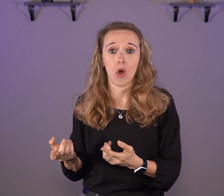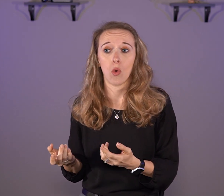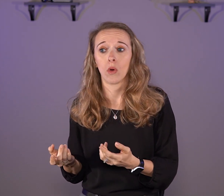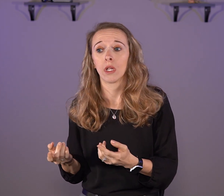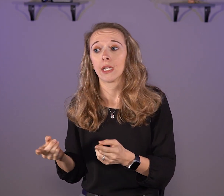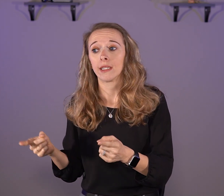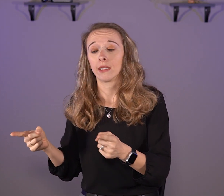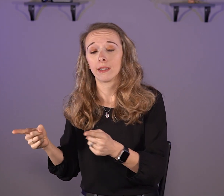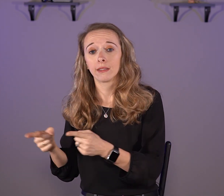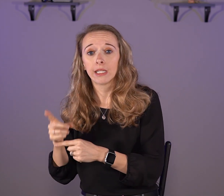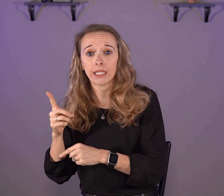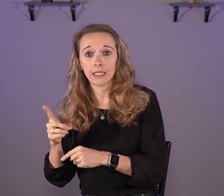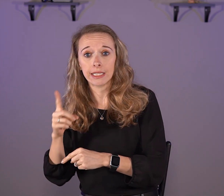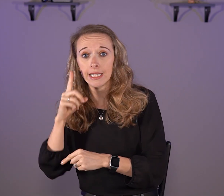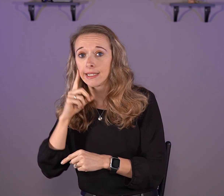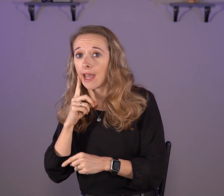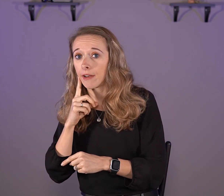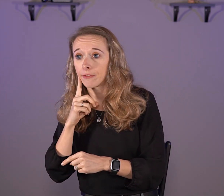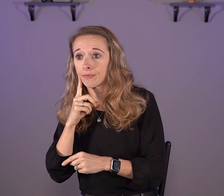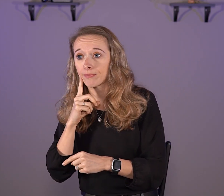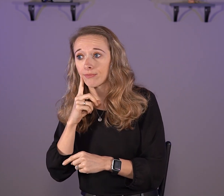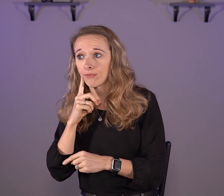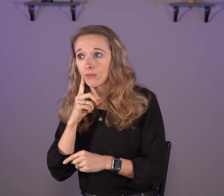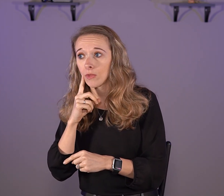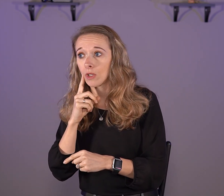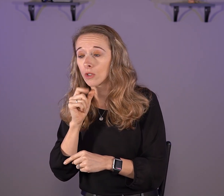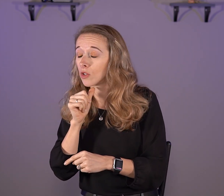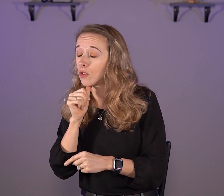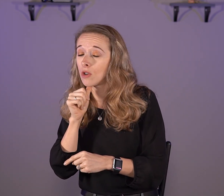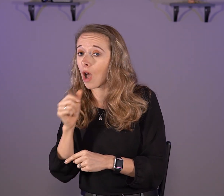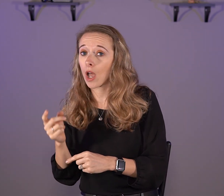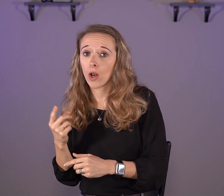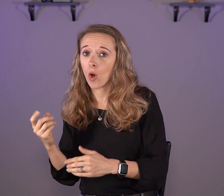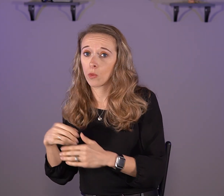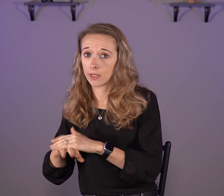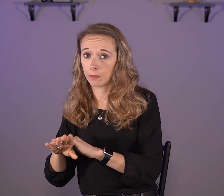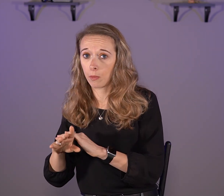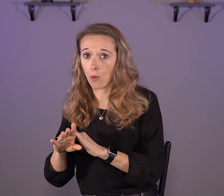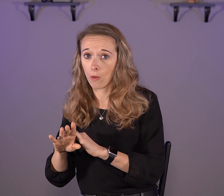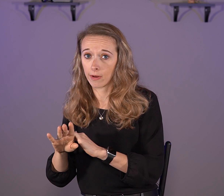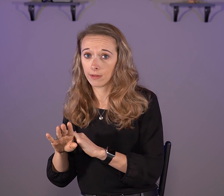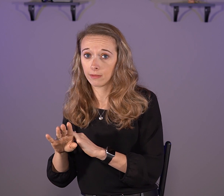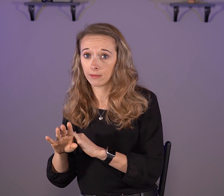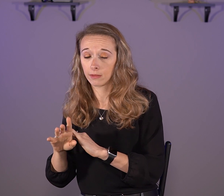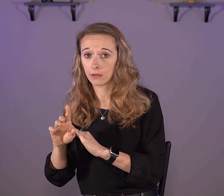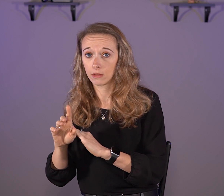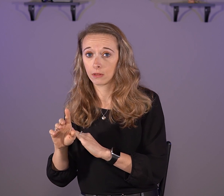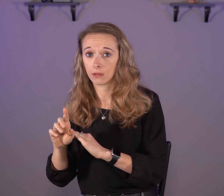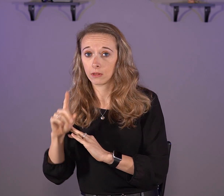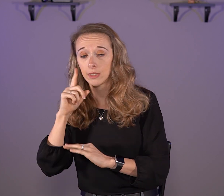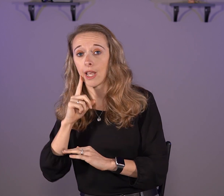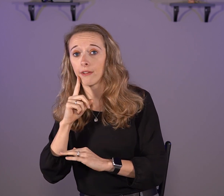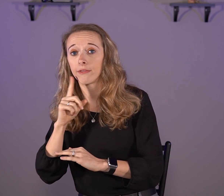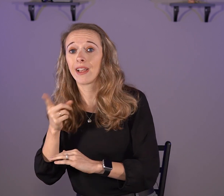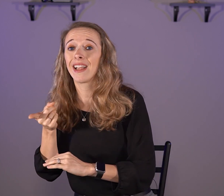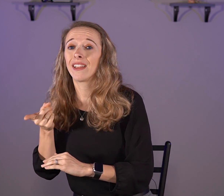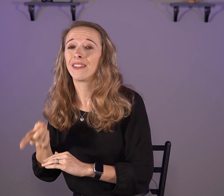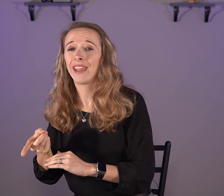Now, little d deaf, not always born deaf.